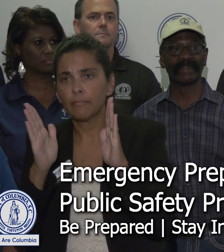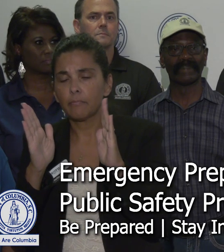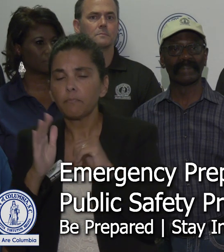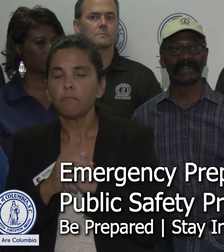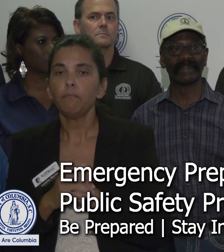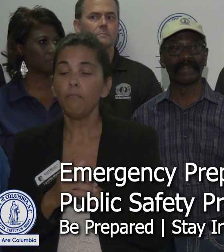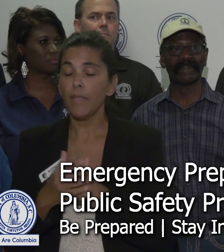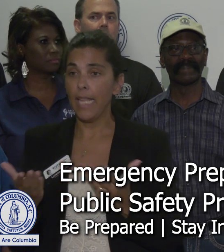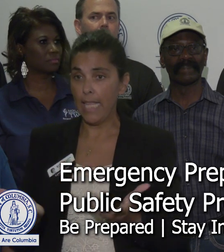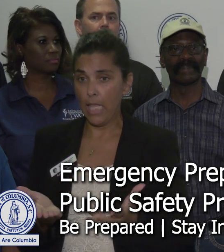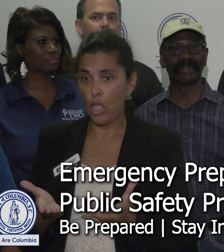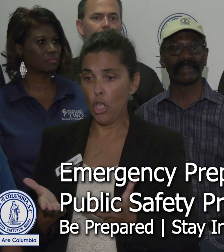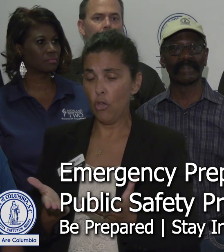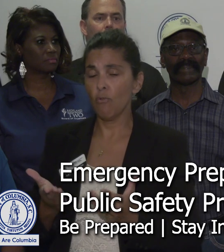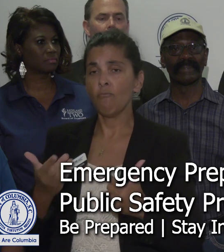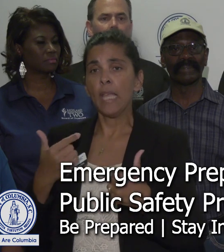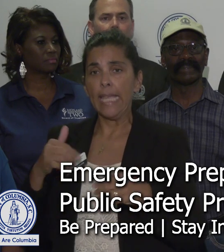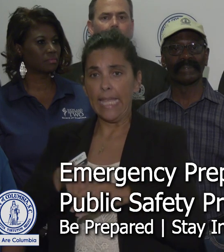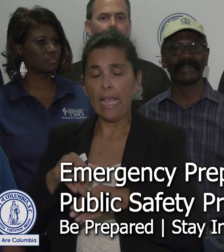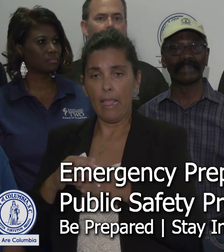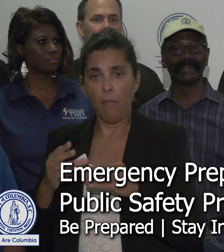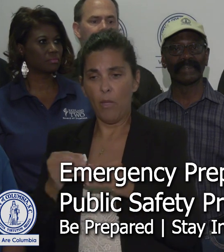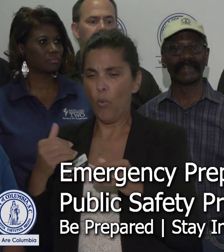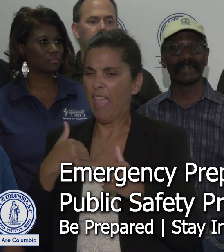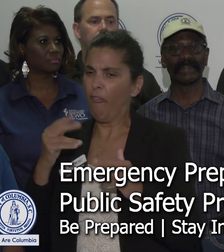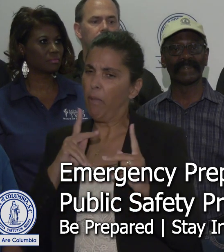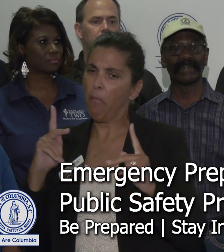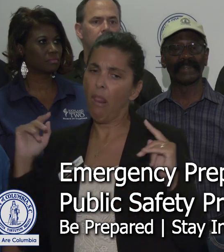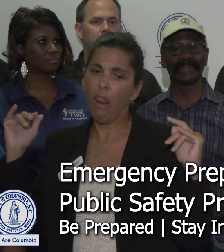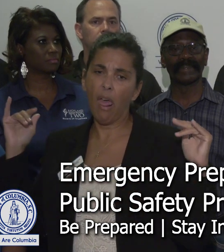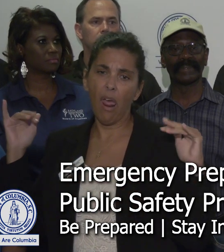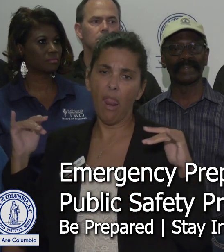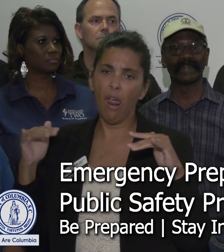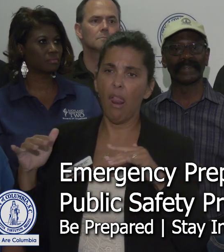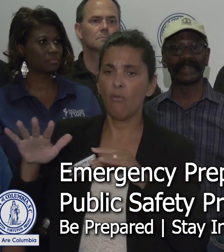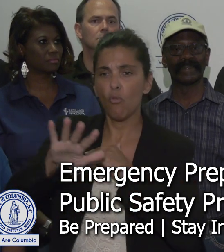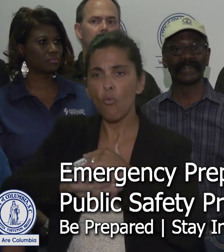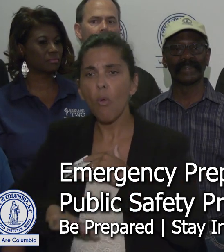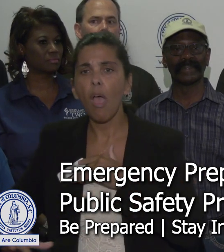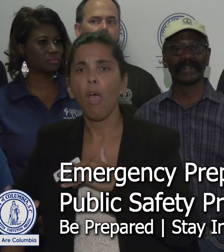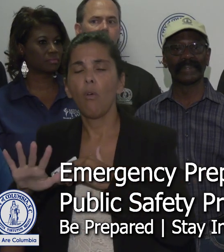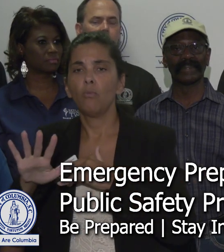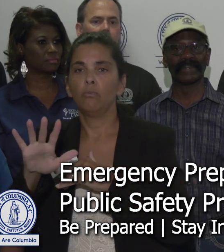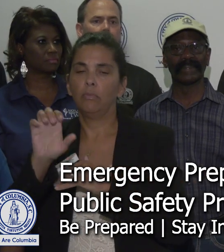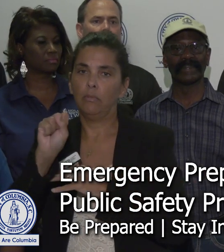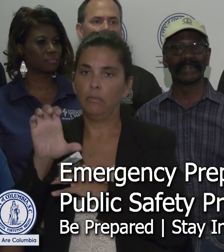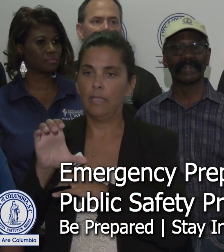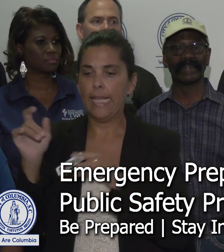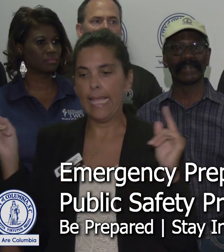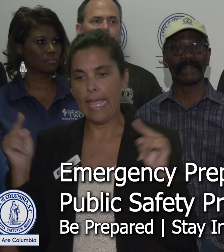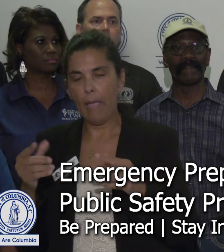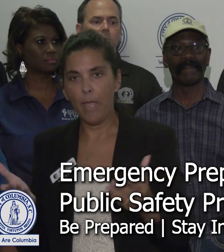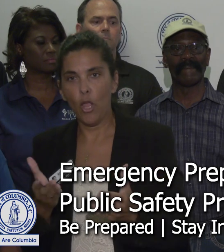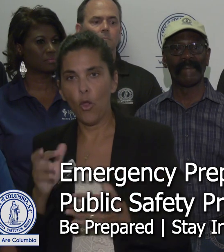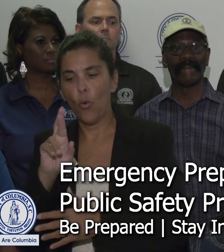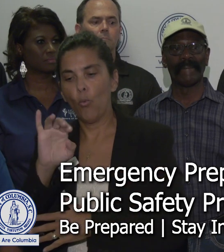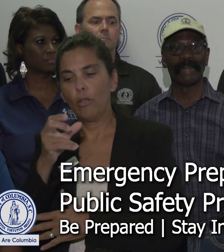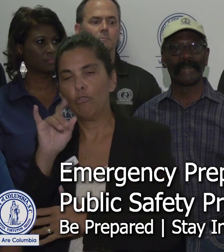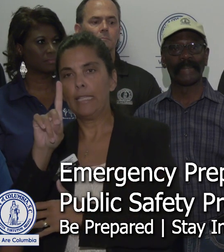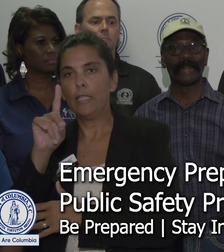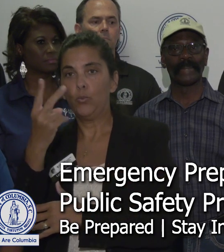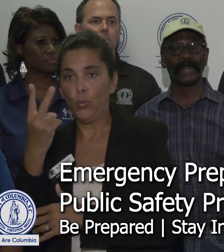citizens here from all across the state in Columbia and in Richland County. Richland 2 has been a fantastic